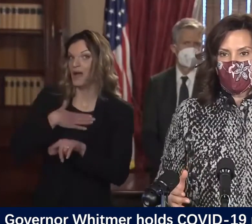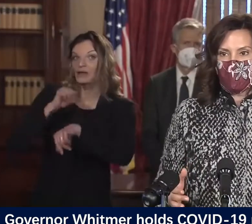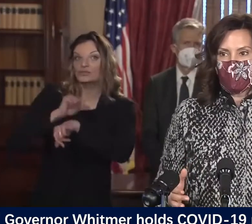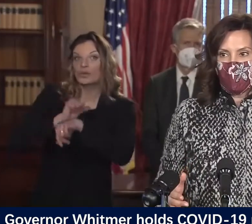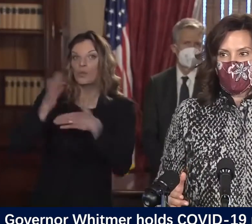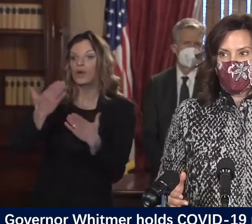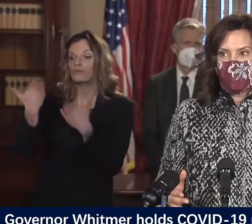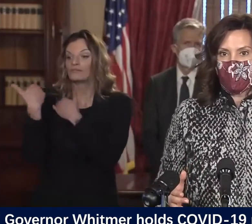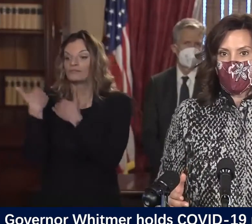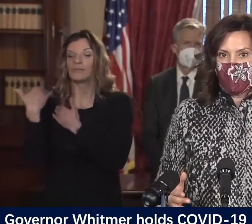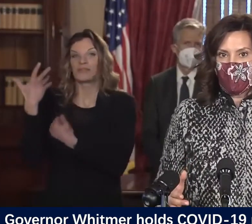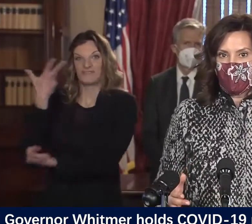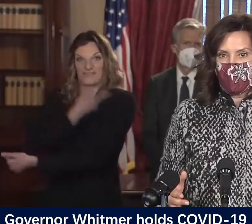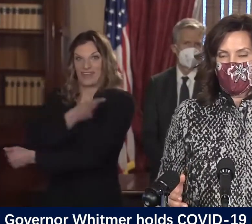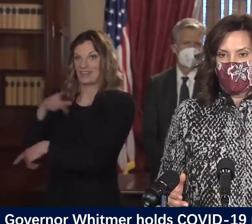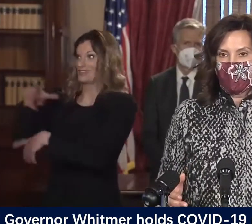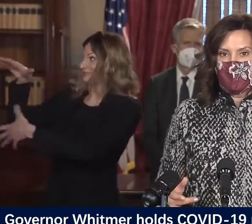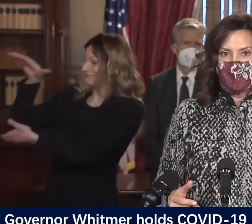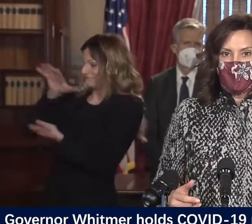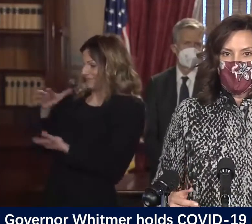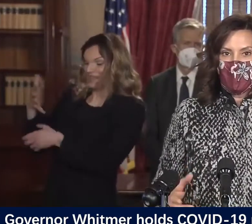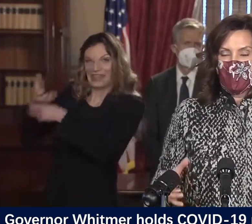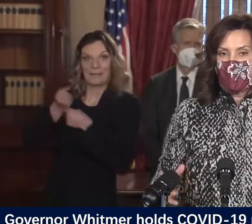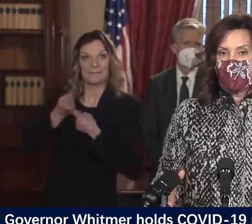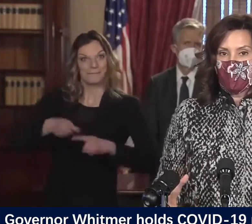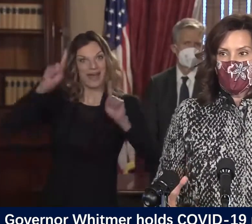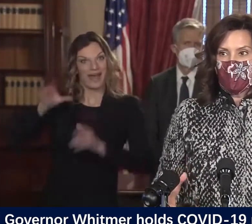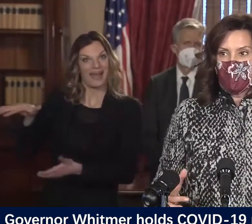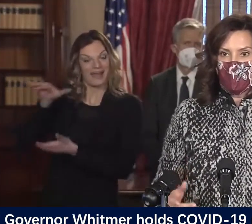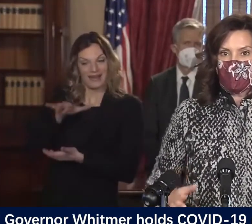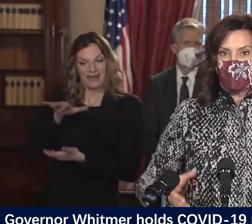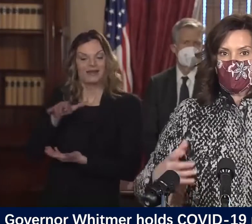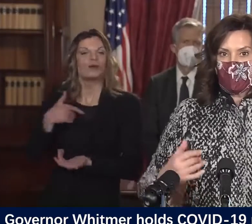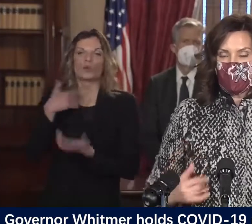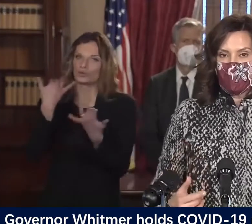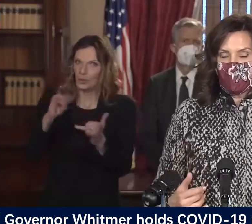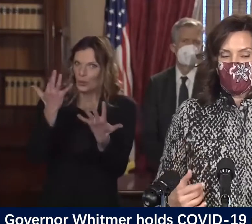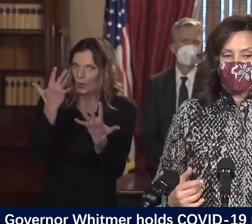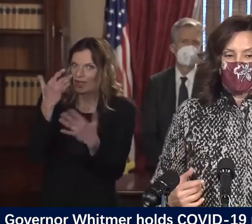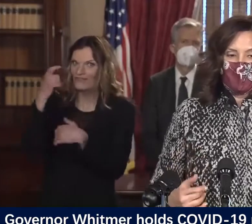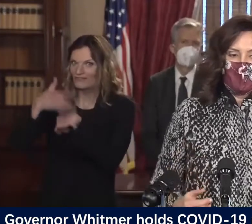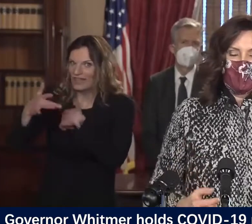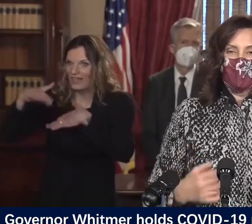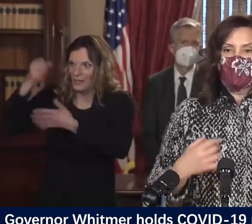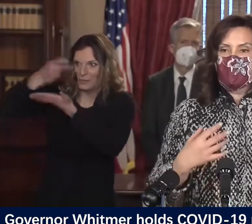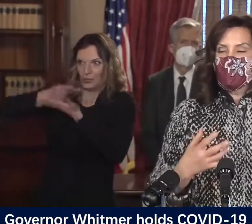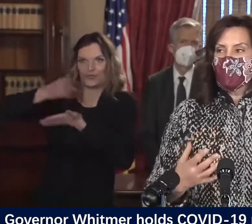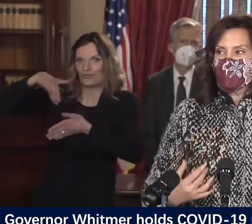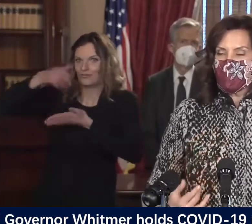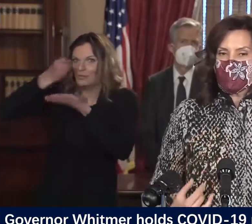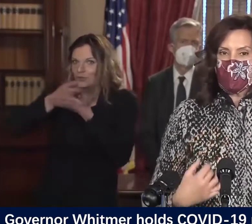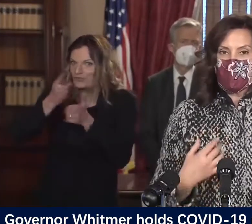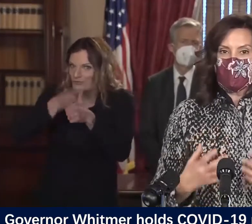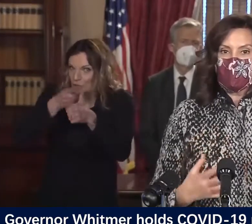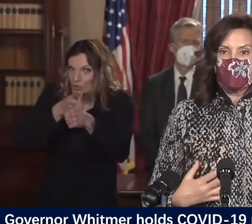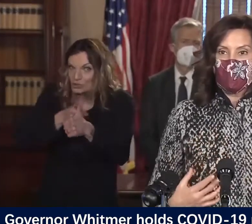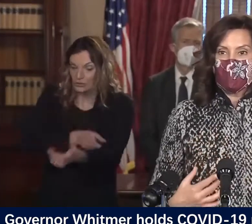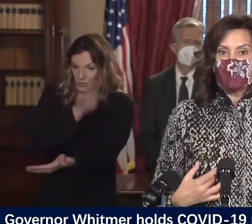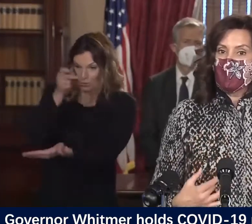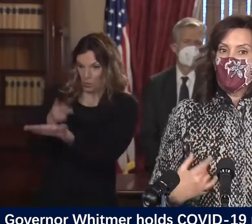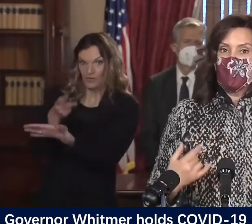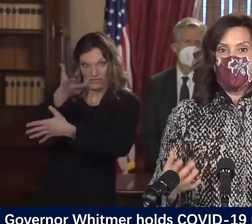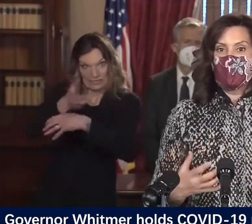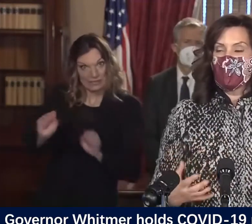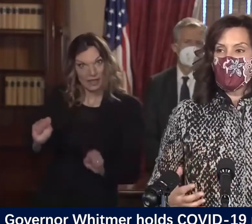and administer vaccines when they are available. They haven't been approved yet, much less made available. Numbers of vaccines that we